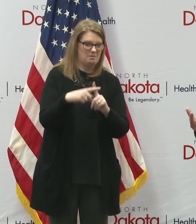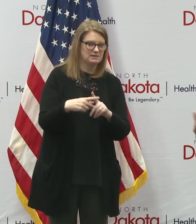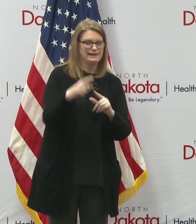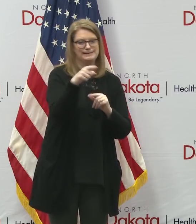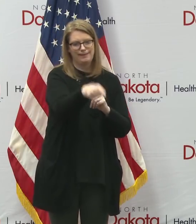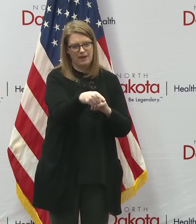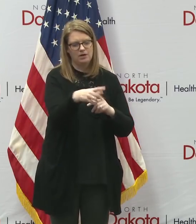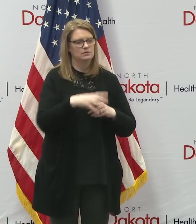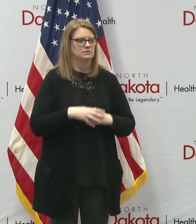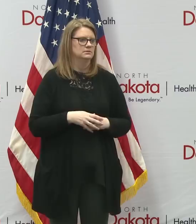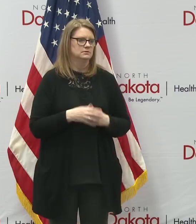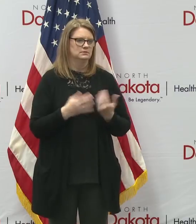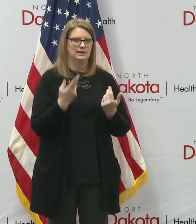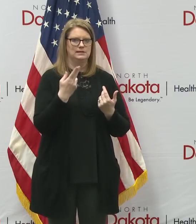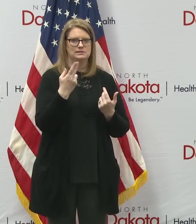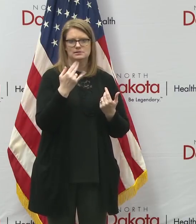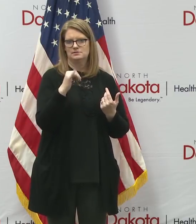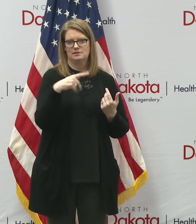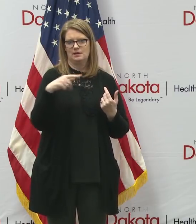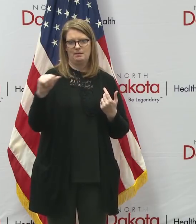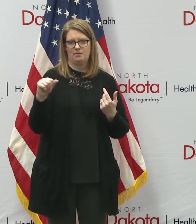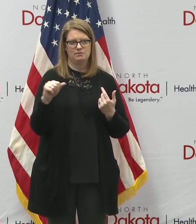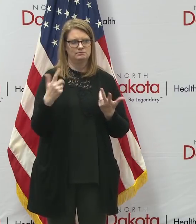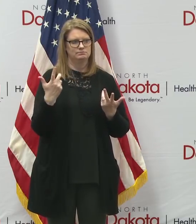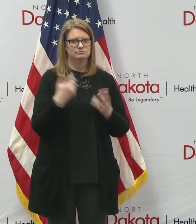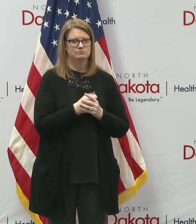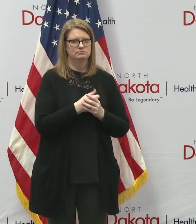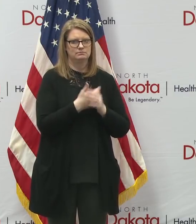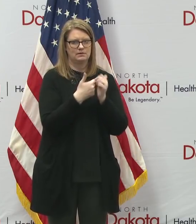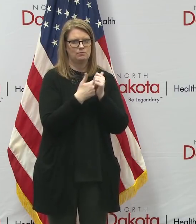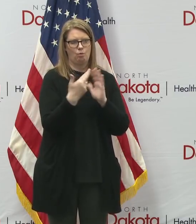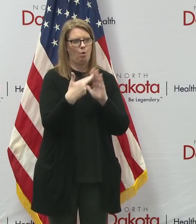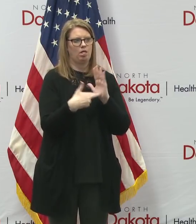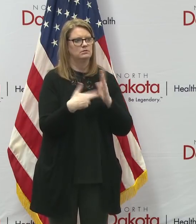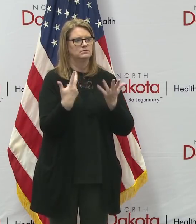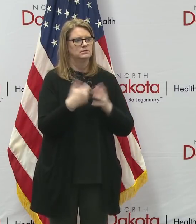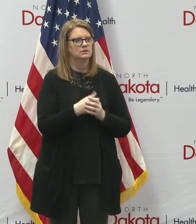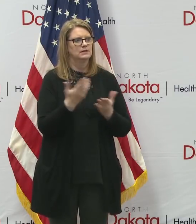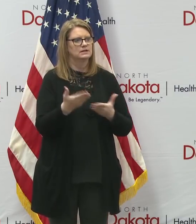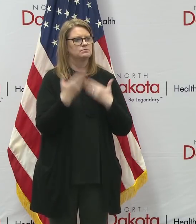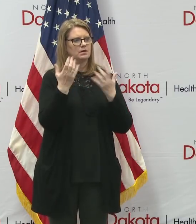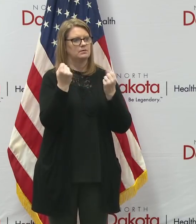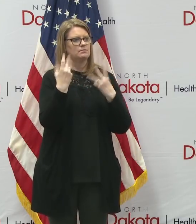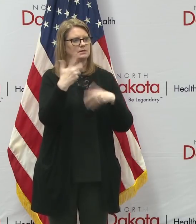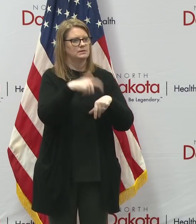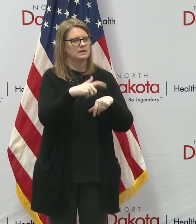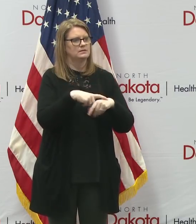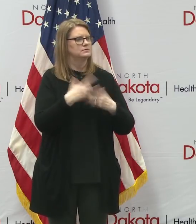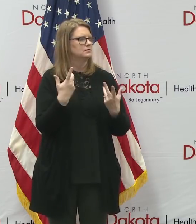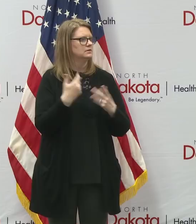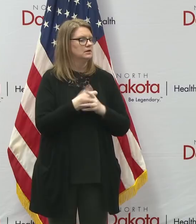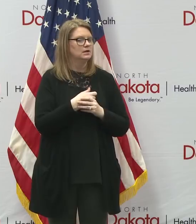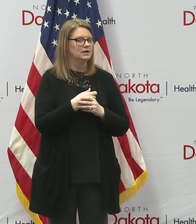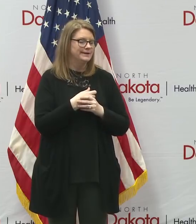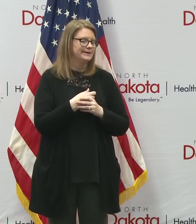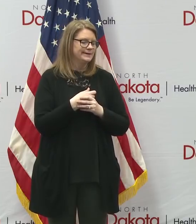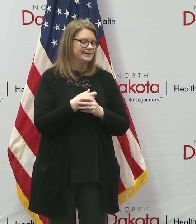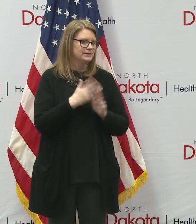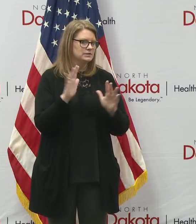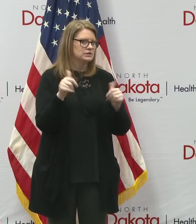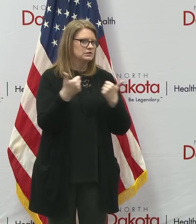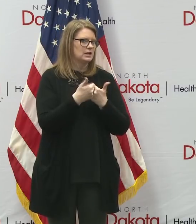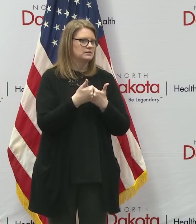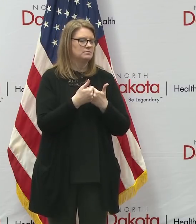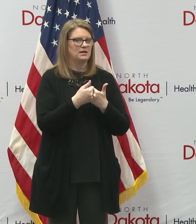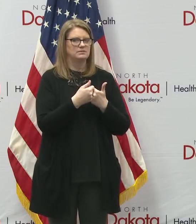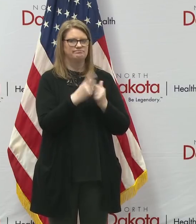we're offering right now, and that's what we're sticking to right now. This is has been brought up multiple times here. It's a challenge, but it also